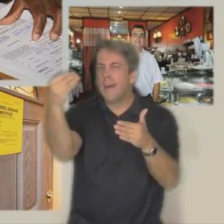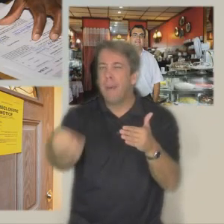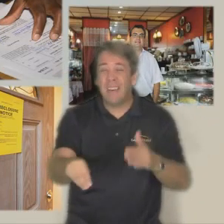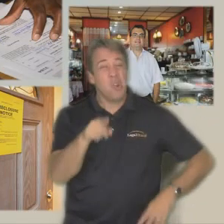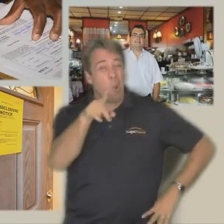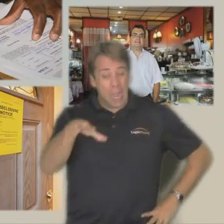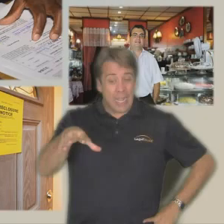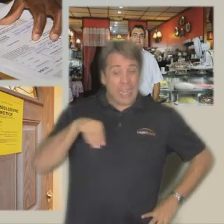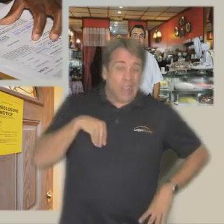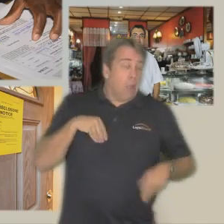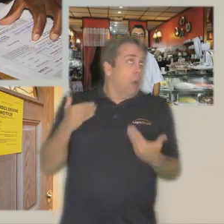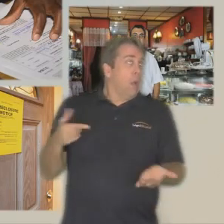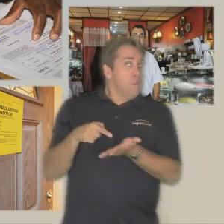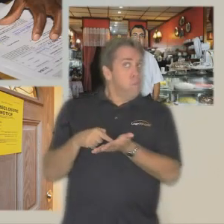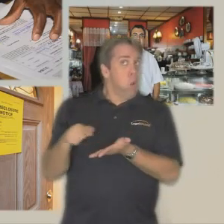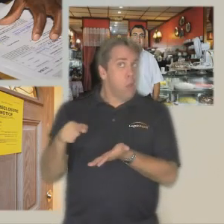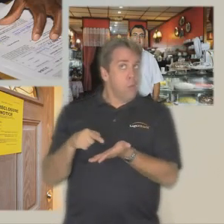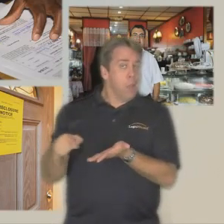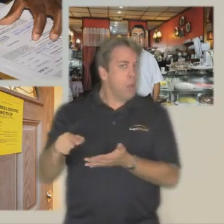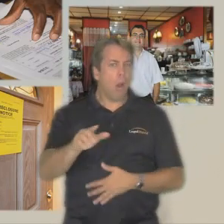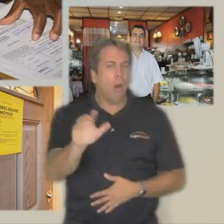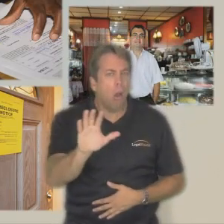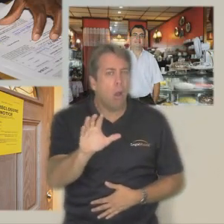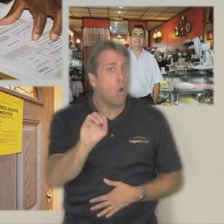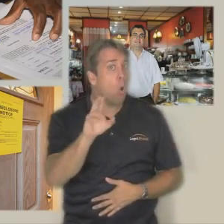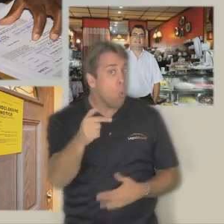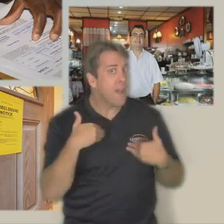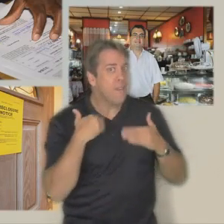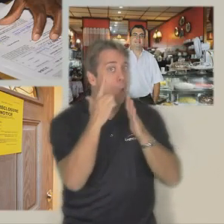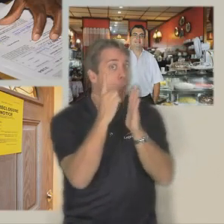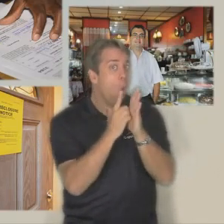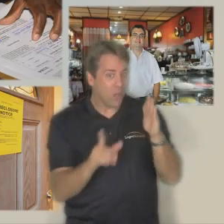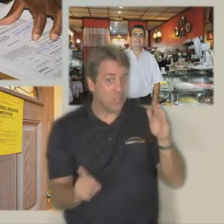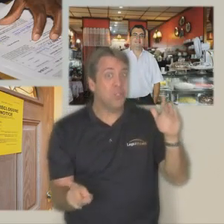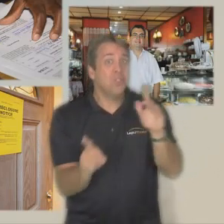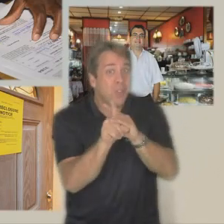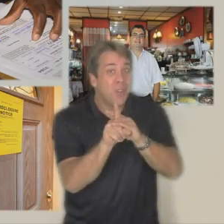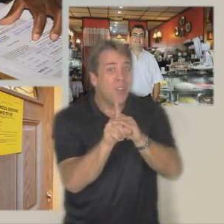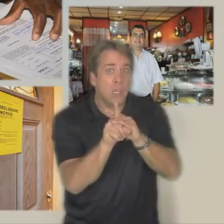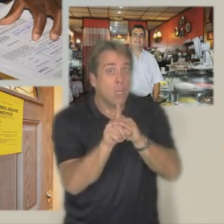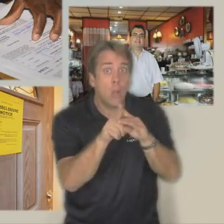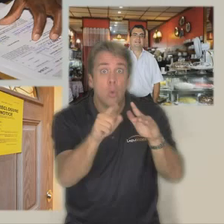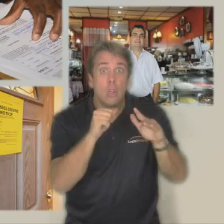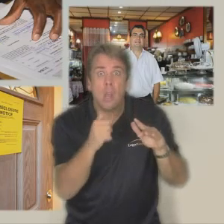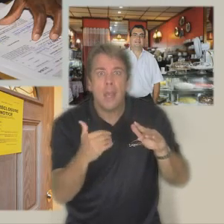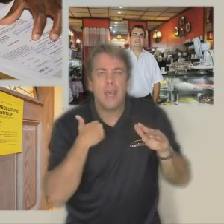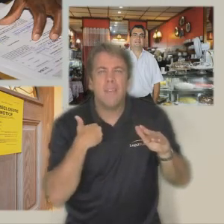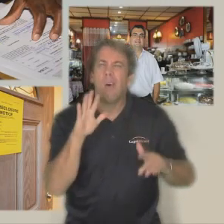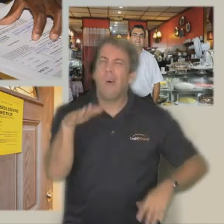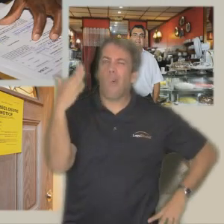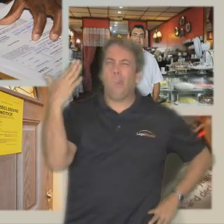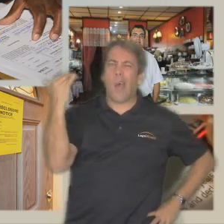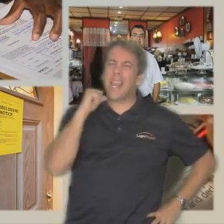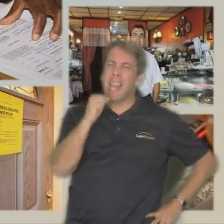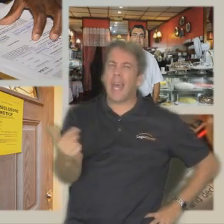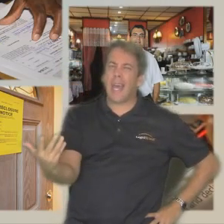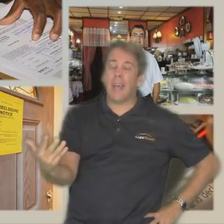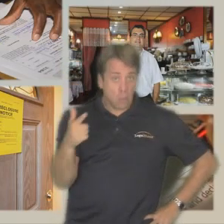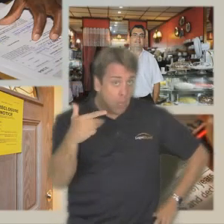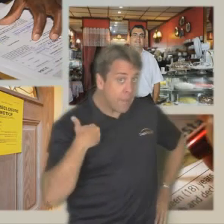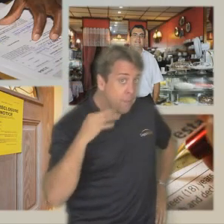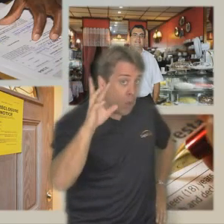and costly. Do you just pay them, or do you have an attorney represent you in court? And if not, why not? When was the last time